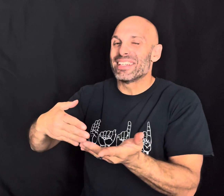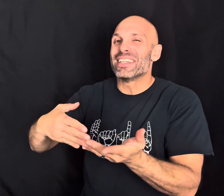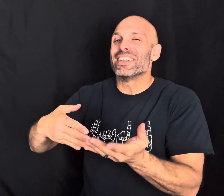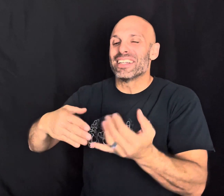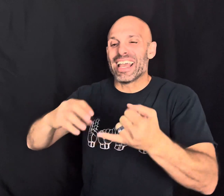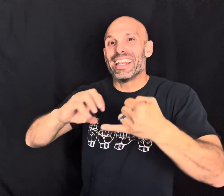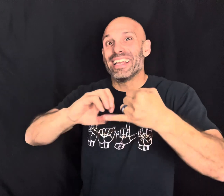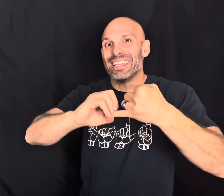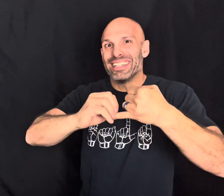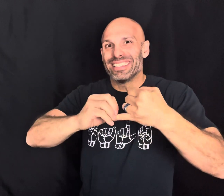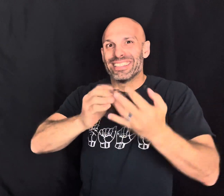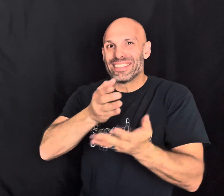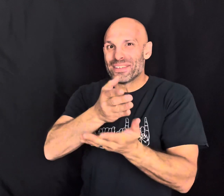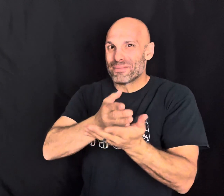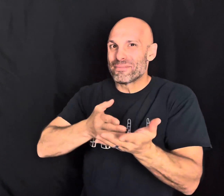You're getting it.